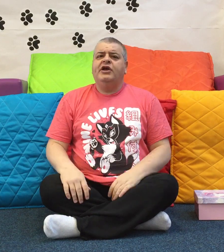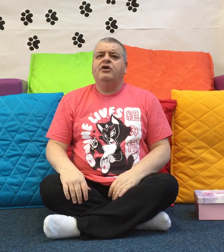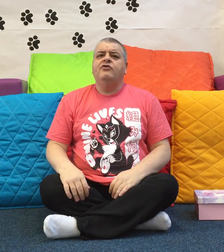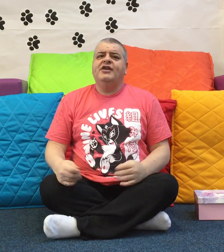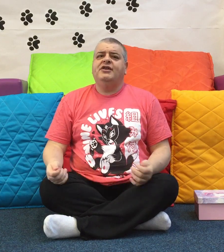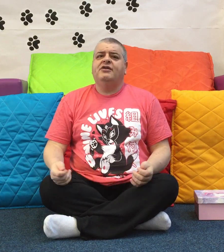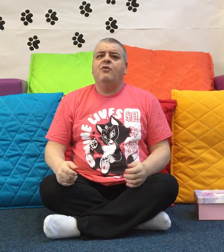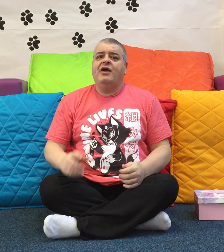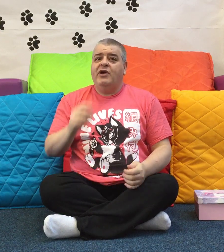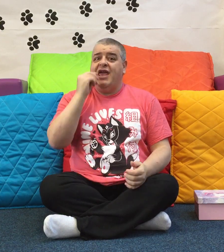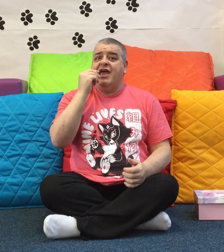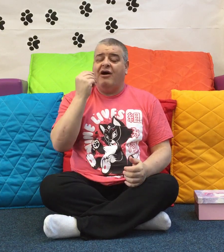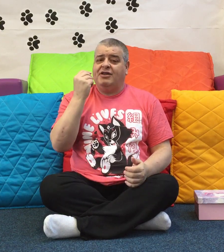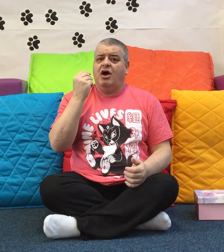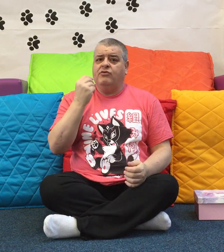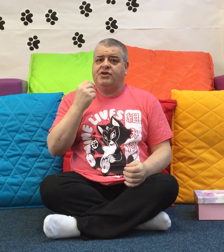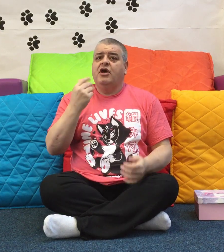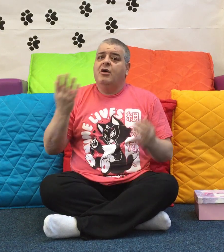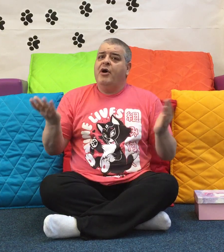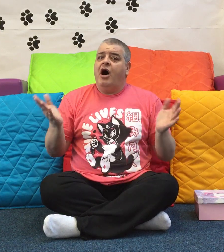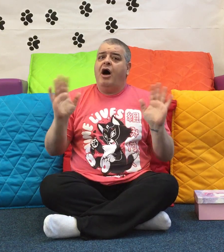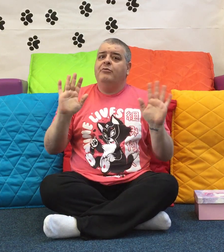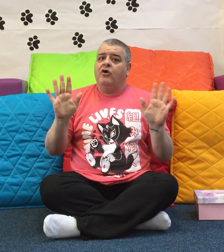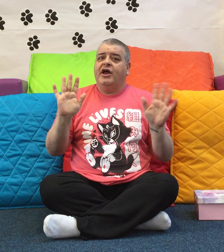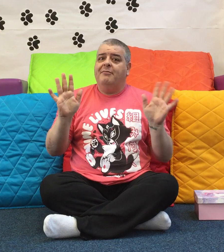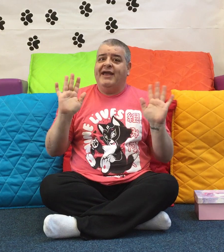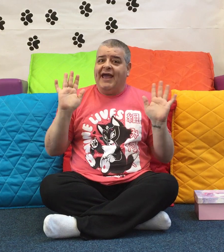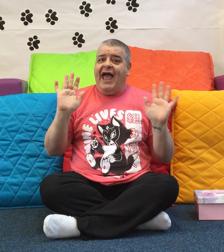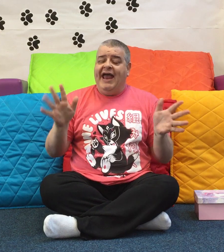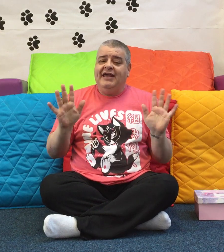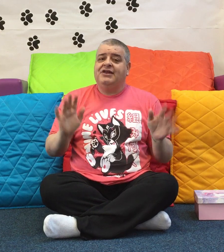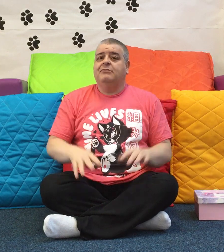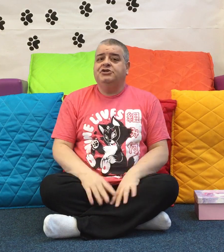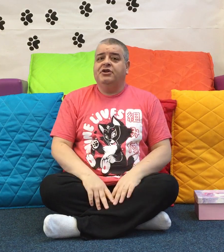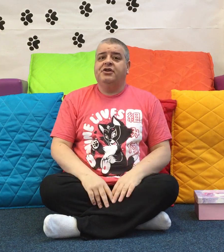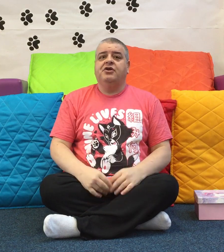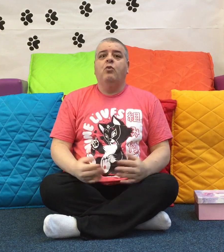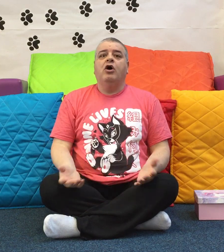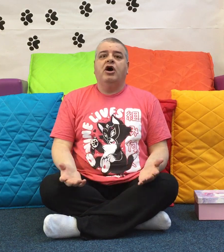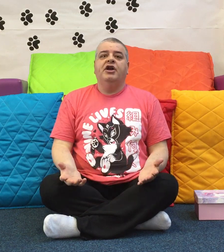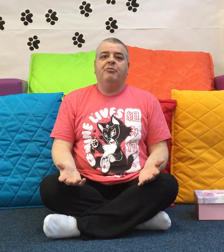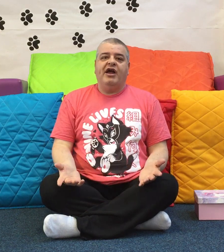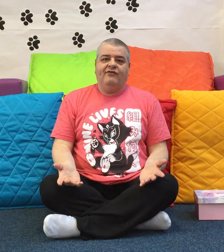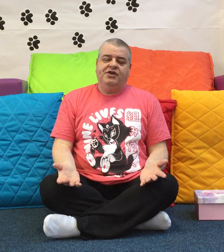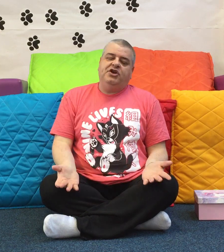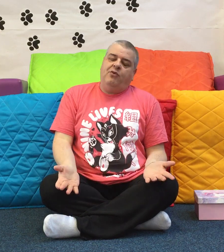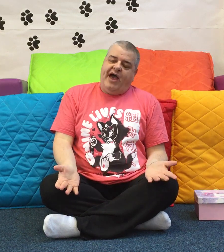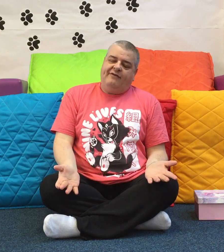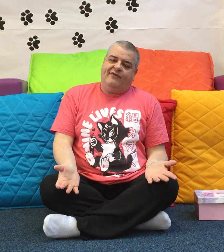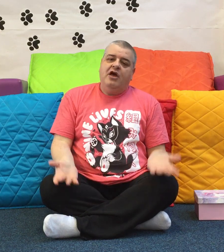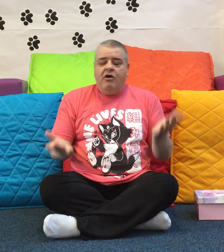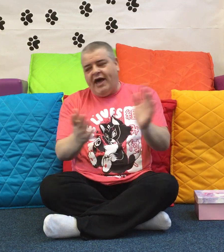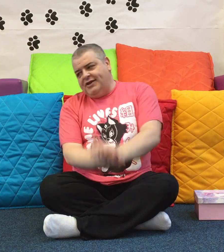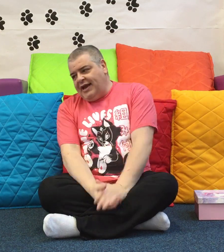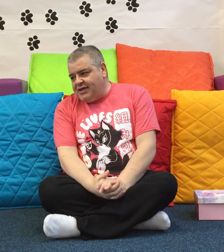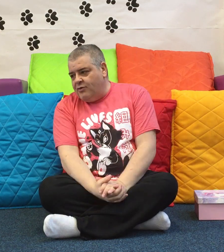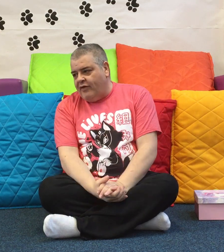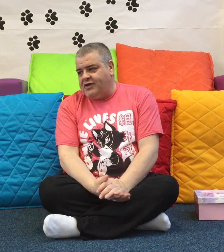could do This Is The Way We Eat Our Toast. But I'm not going to make any assumptions as to what kind of breakfast you have. Okay, so let's do another